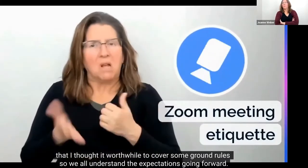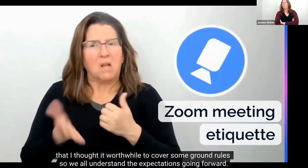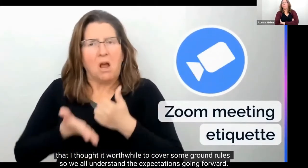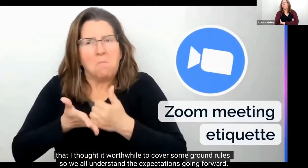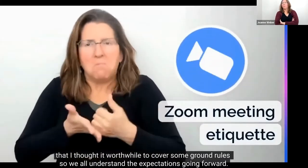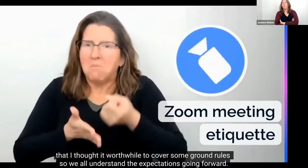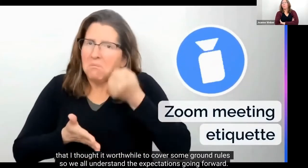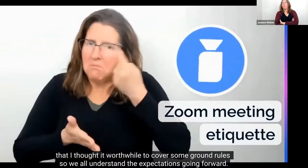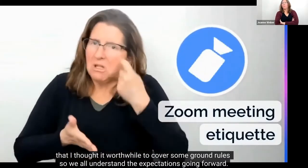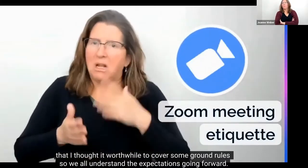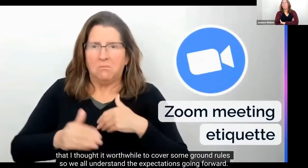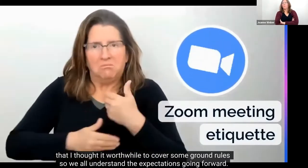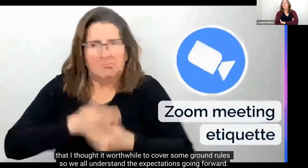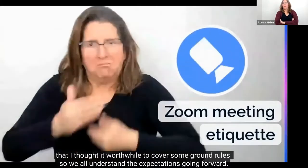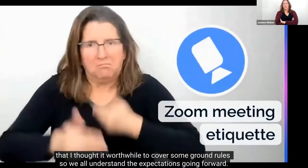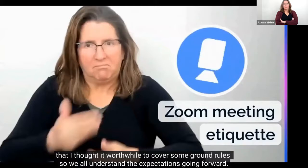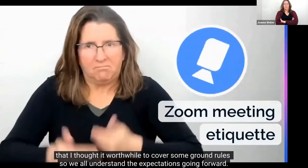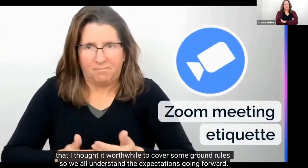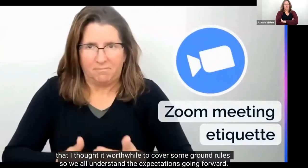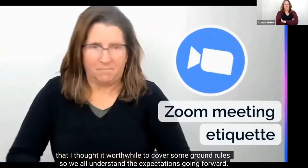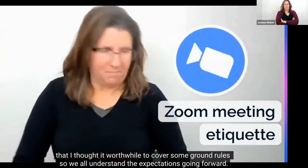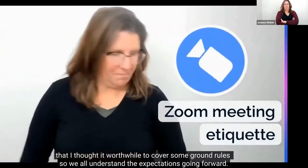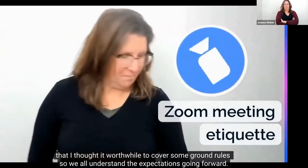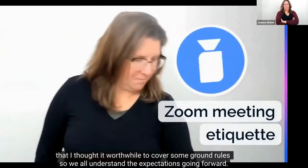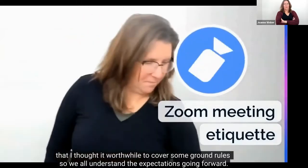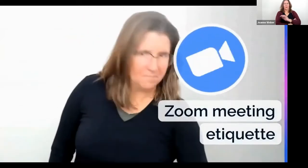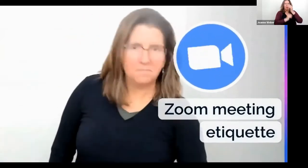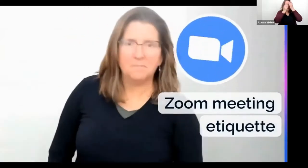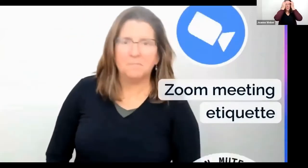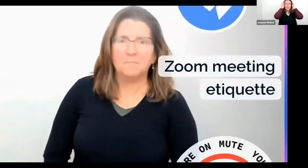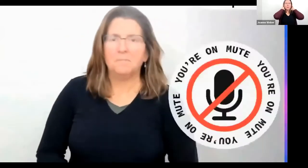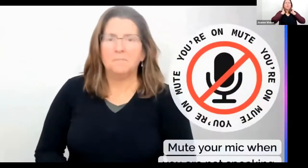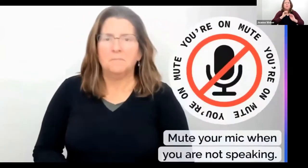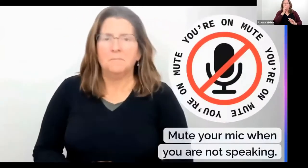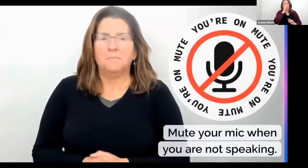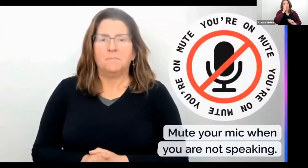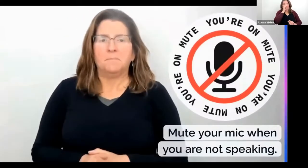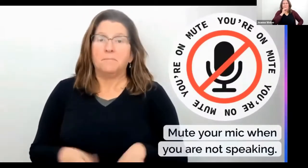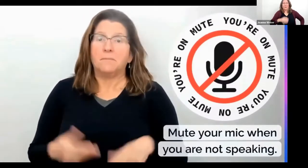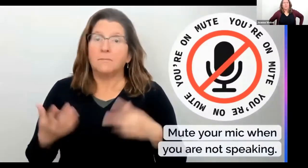rules so we all understand the expectations going forward.